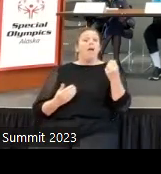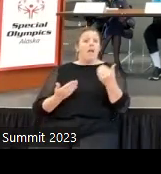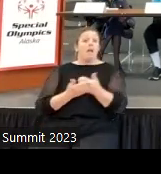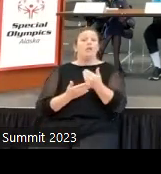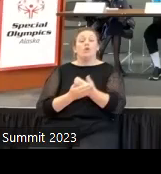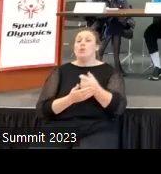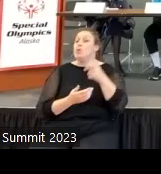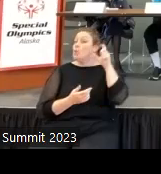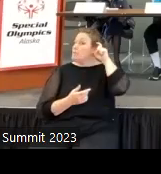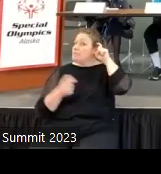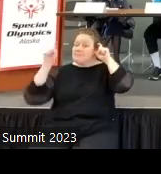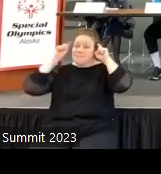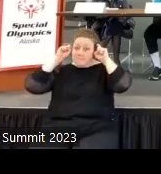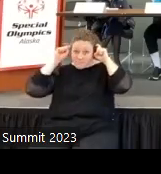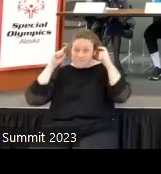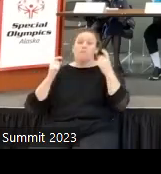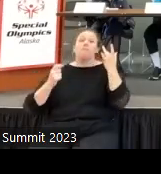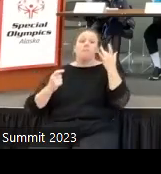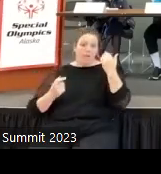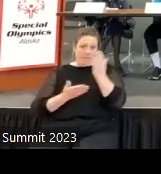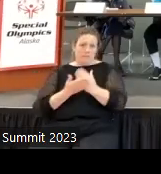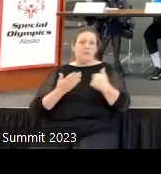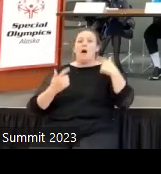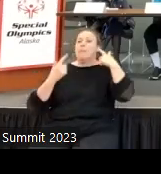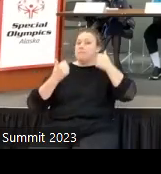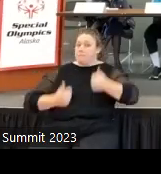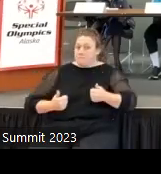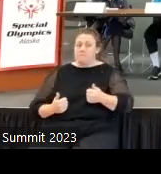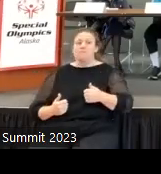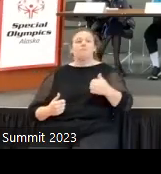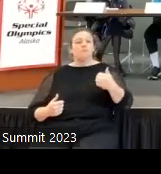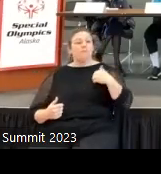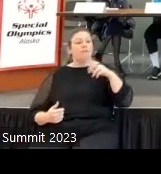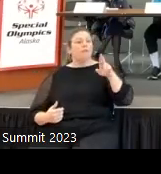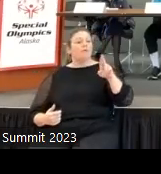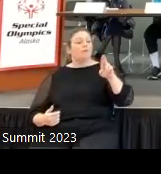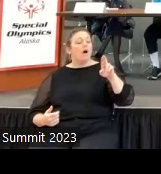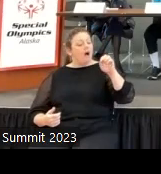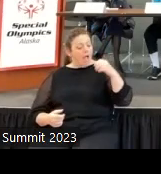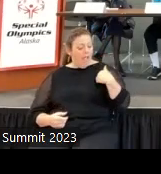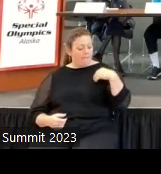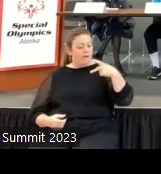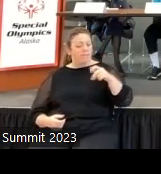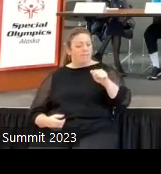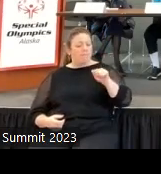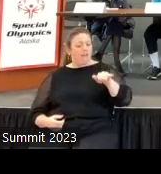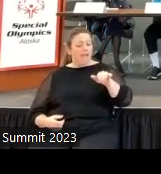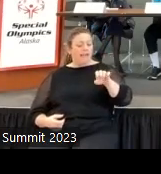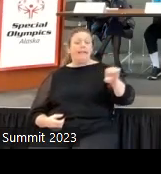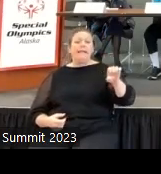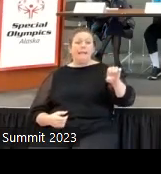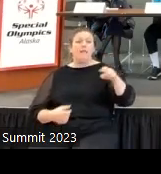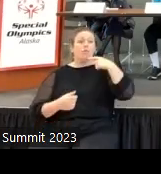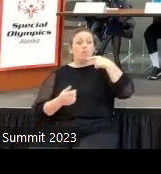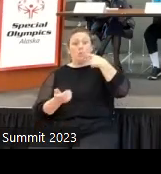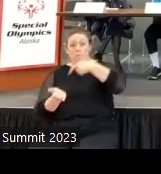loss. And I have a rep payee that pays all my medical bills and mortgage,